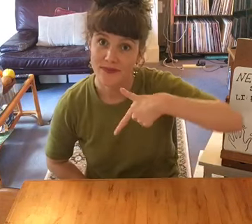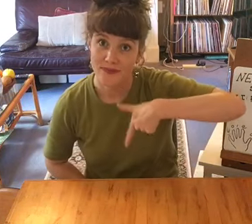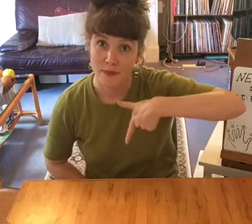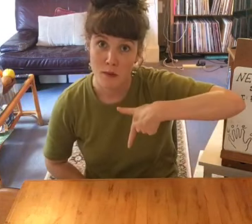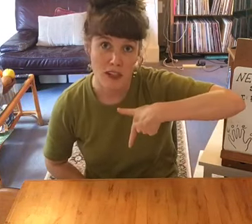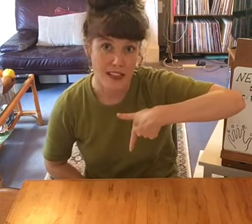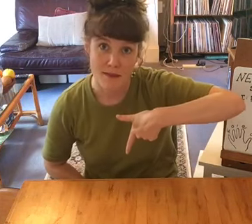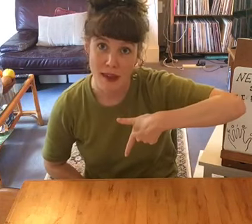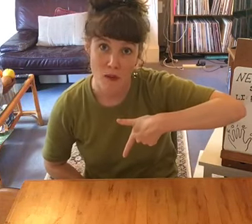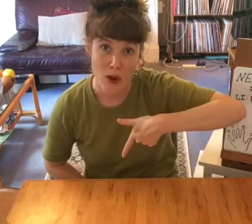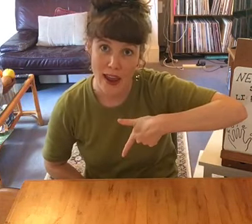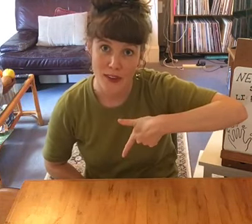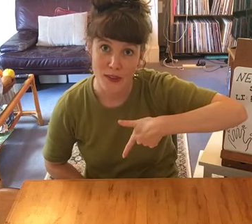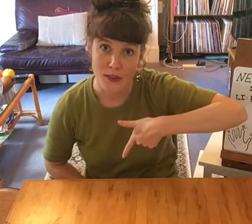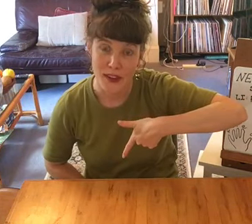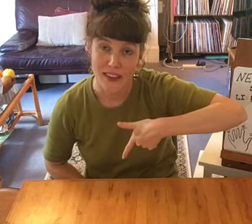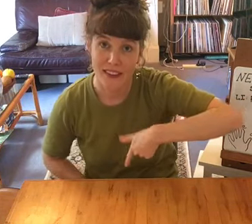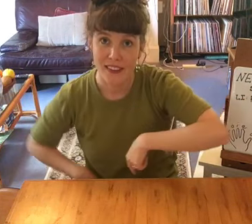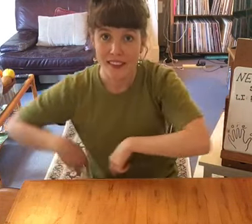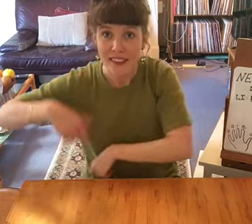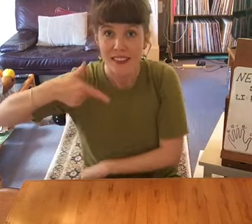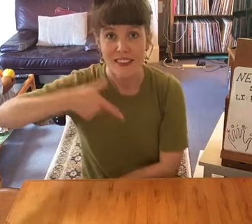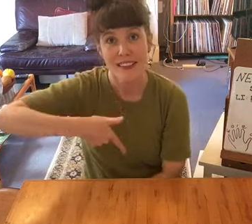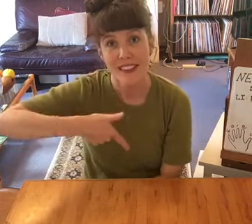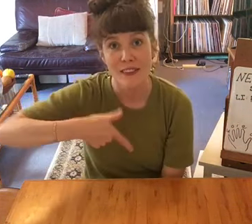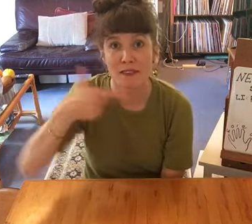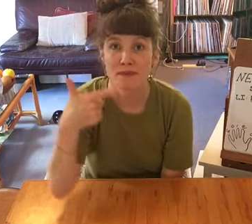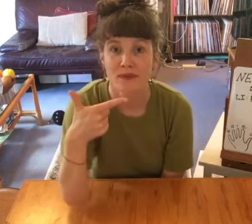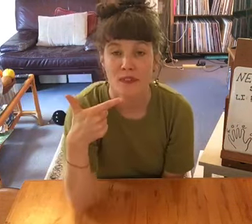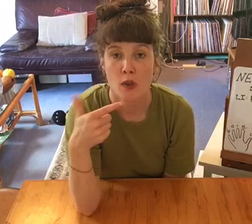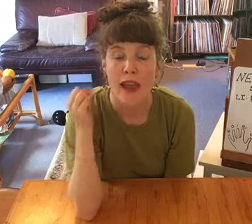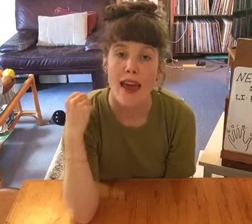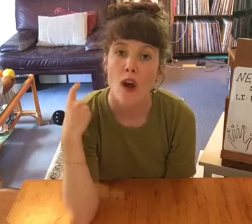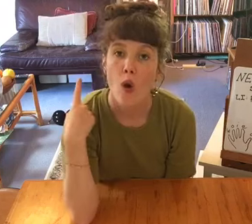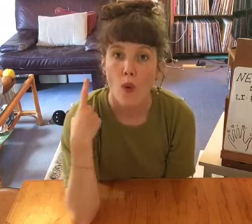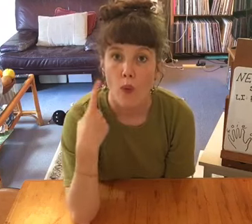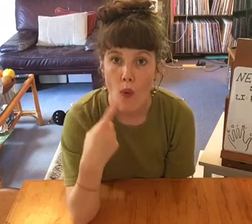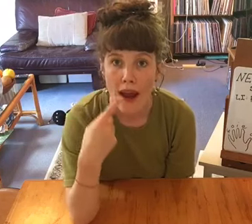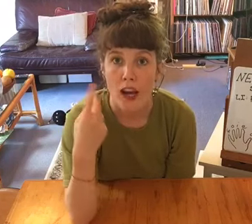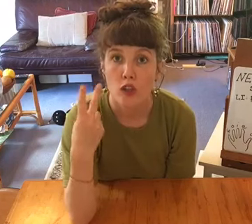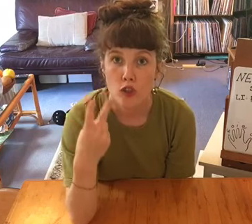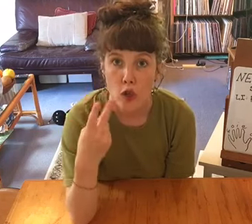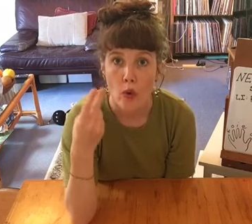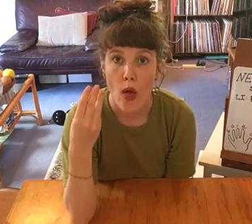Remember, it doesn't matter what hand you're using. 7. So we had 1, 2, 3, 4, 5,